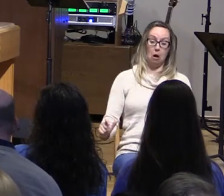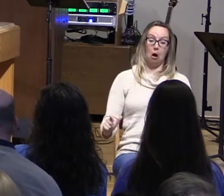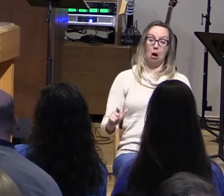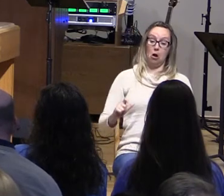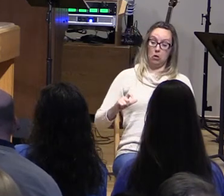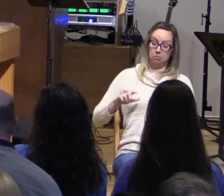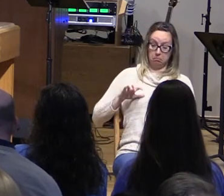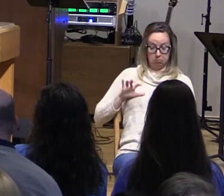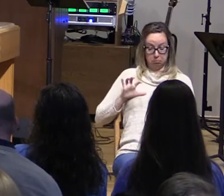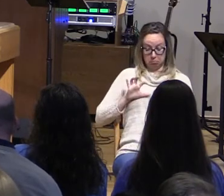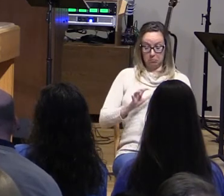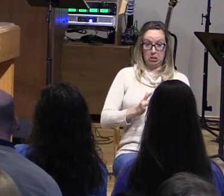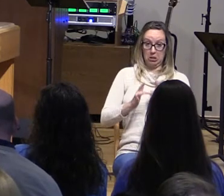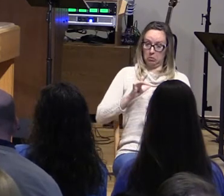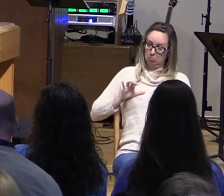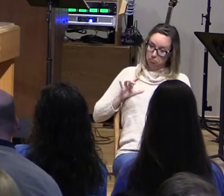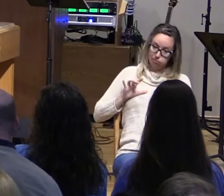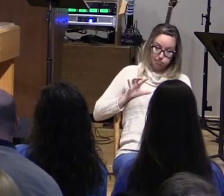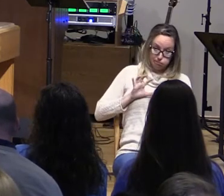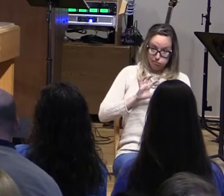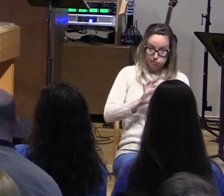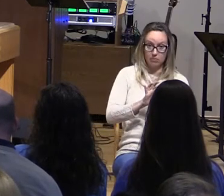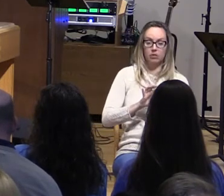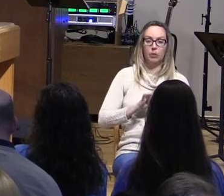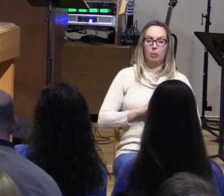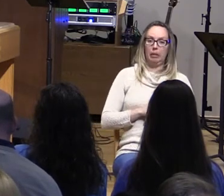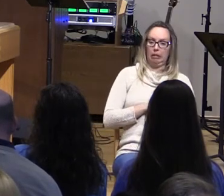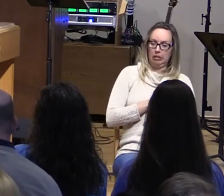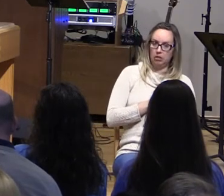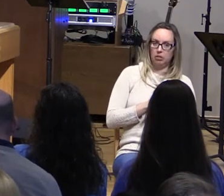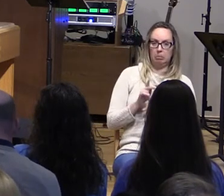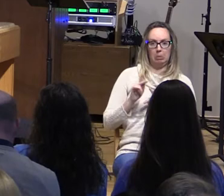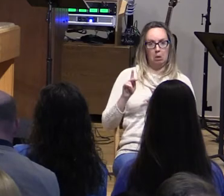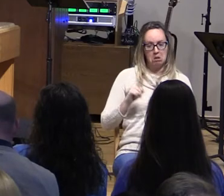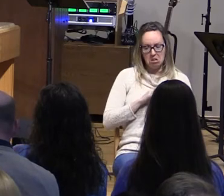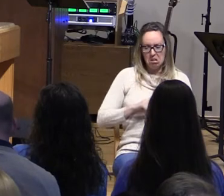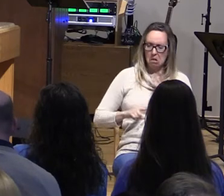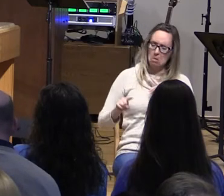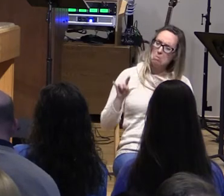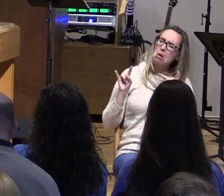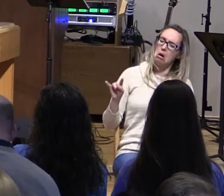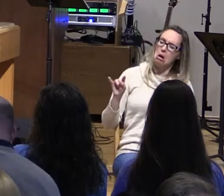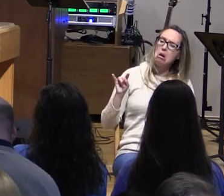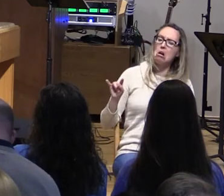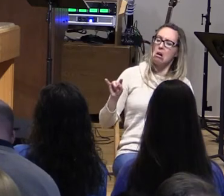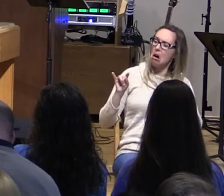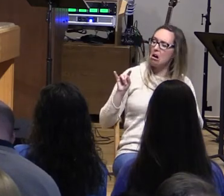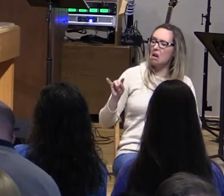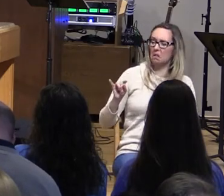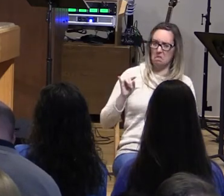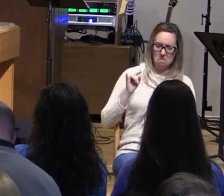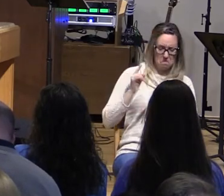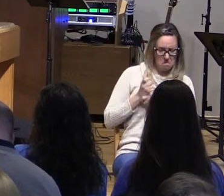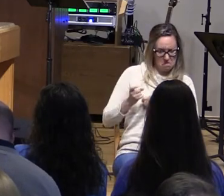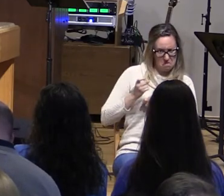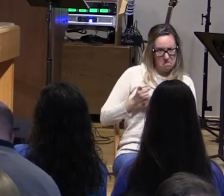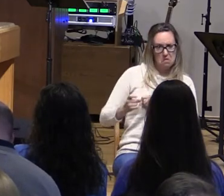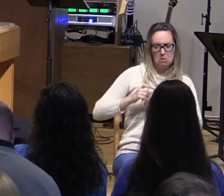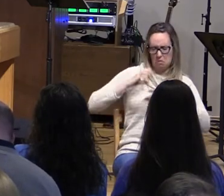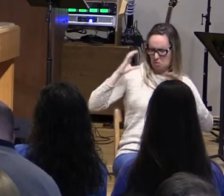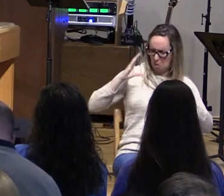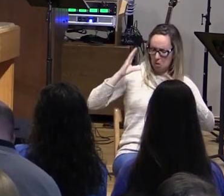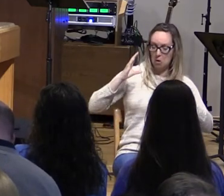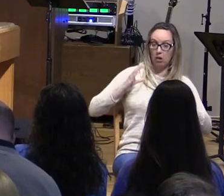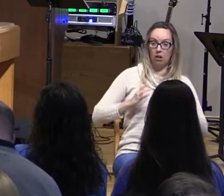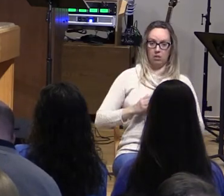are following Jesus, they're being harassed and people are mocking them and making fun of them and giving them trouble. And